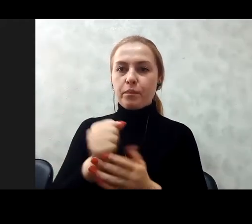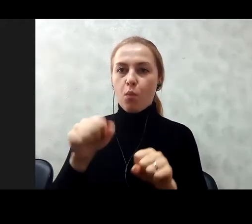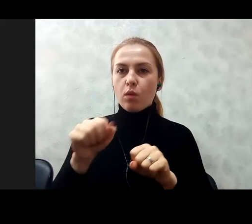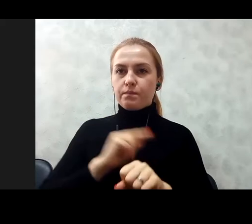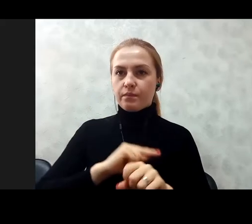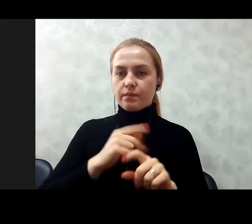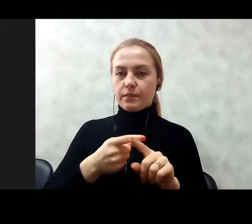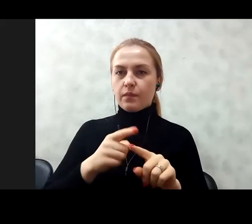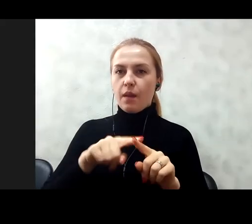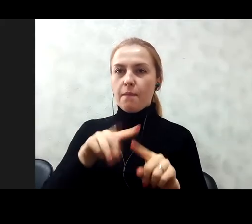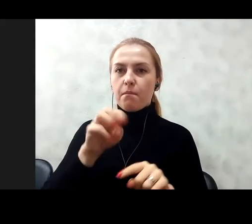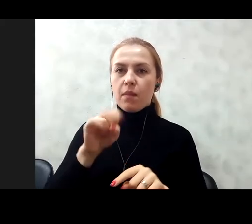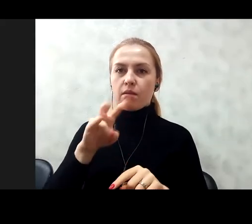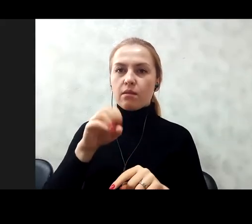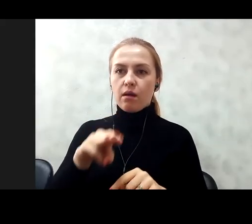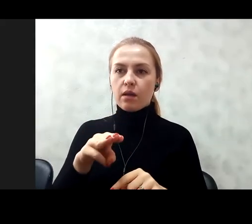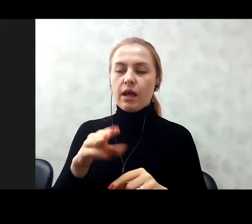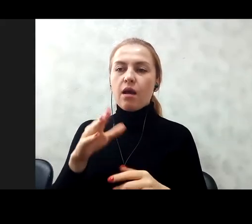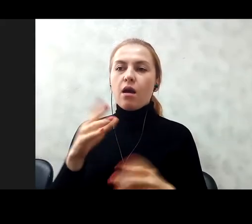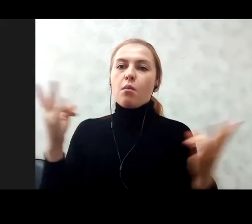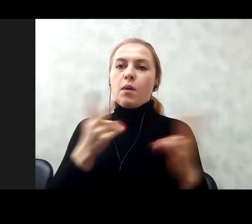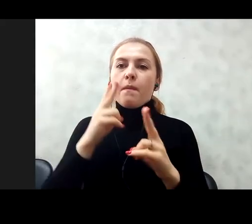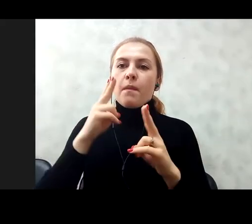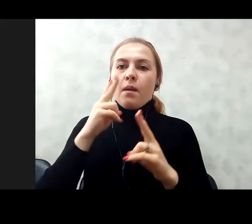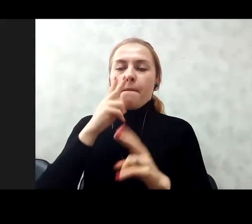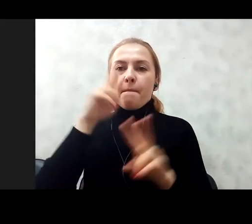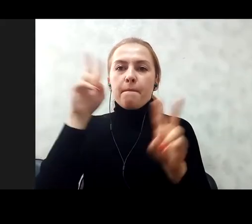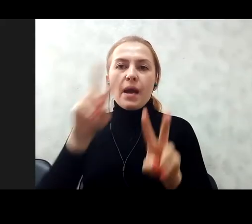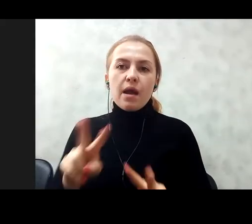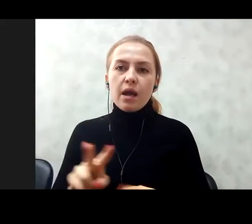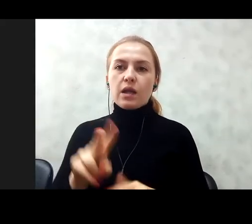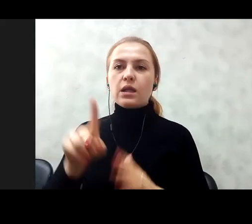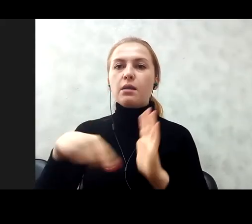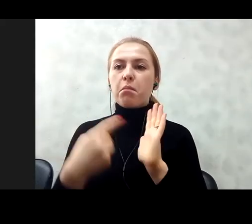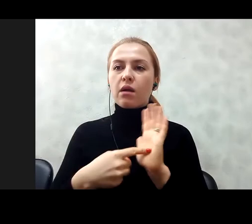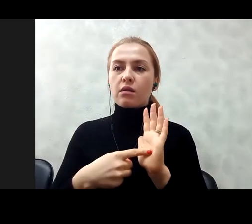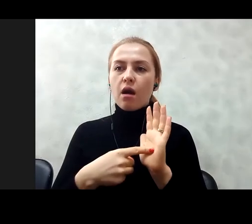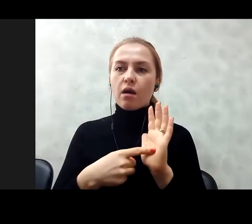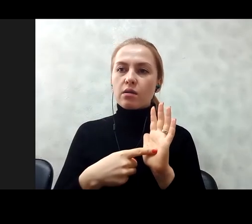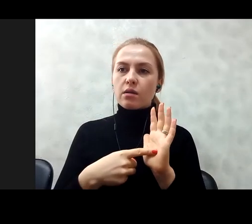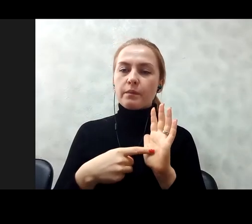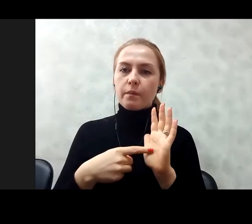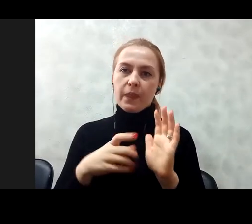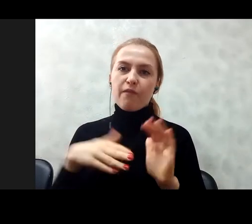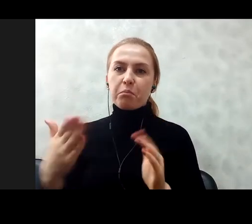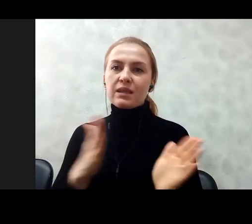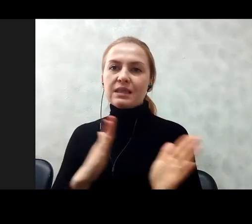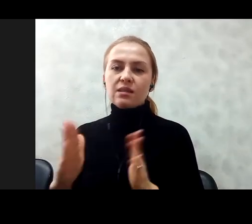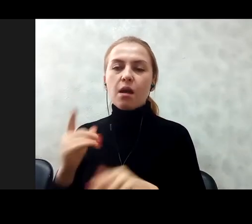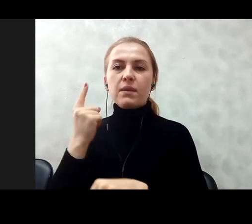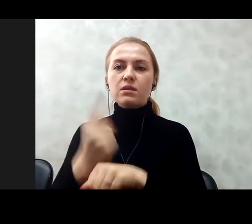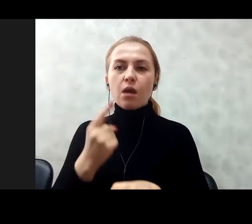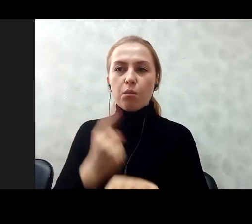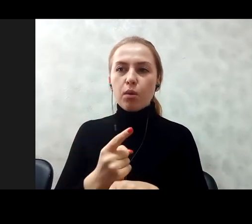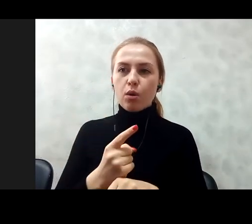44.2% of women were amongst candidates. We should also revise and liberalize, perhaps,